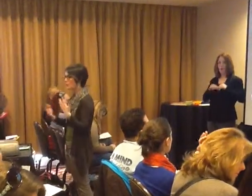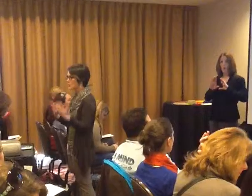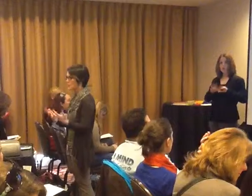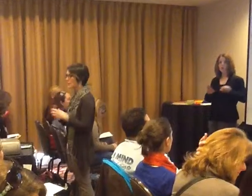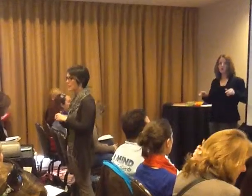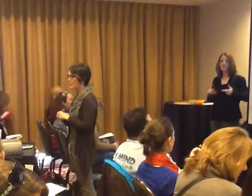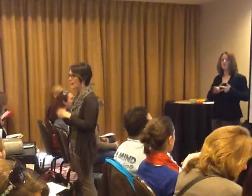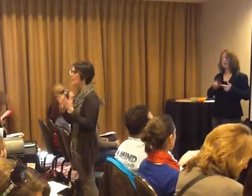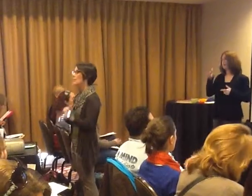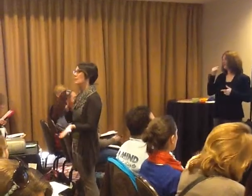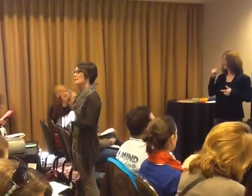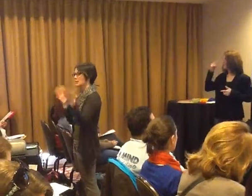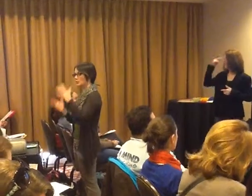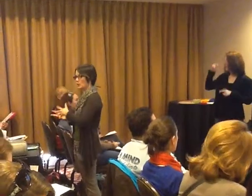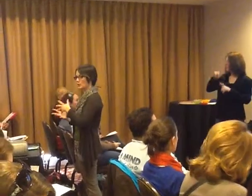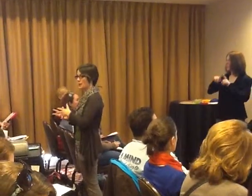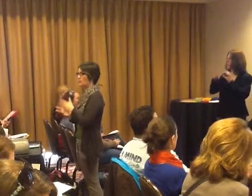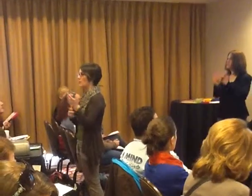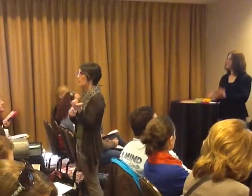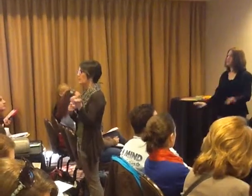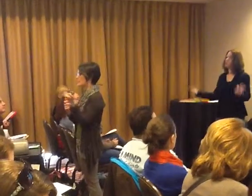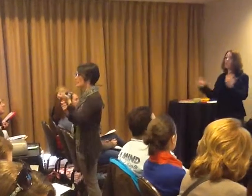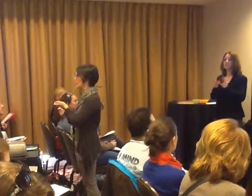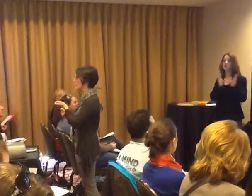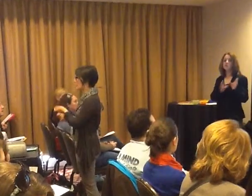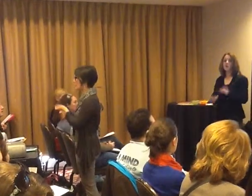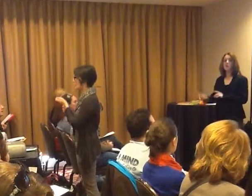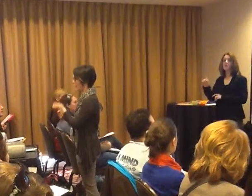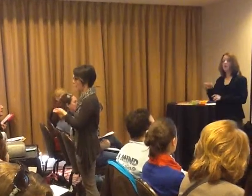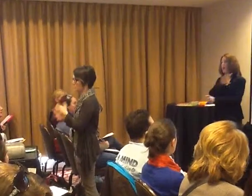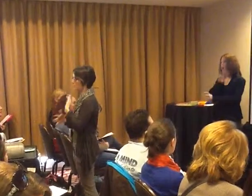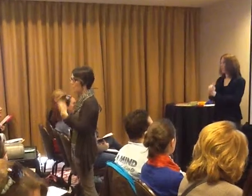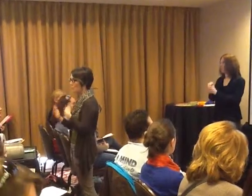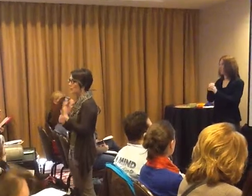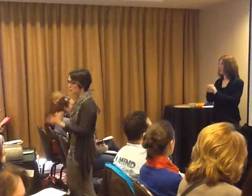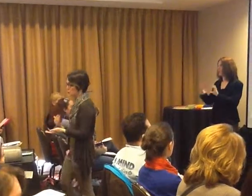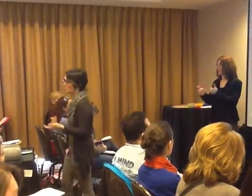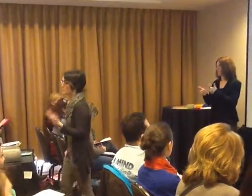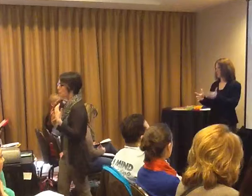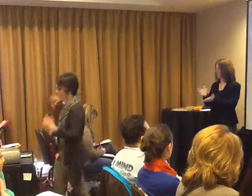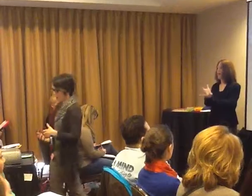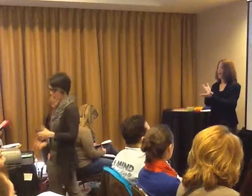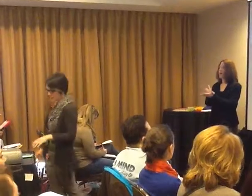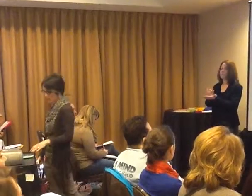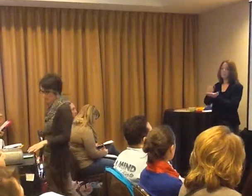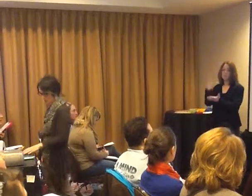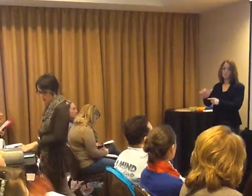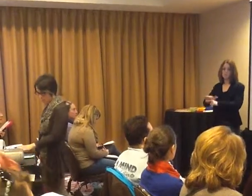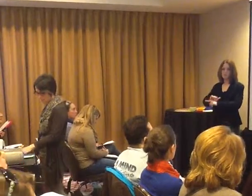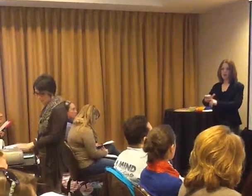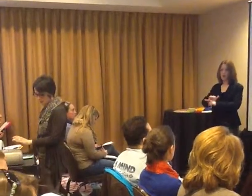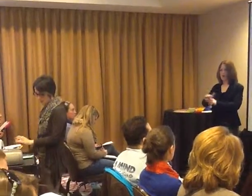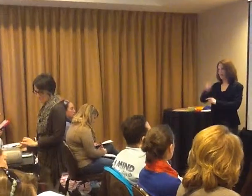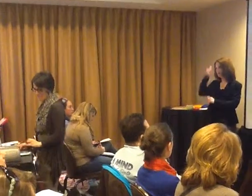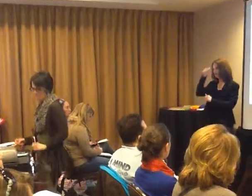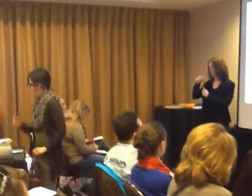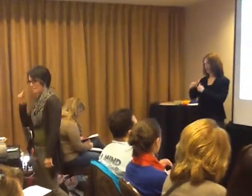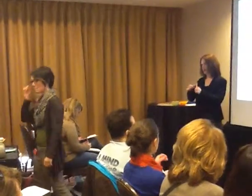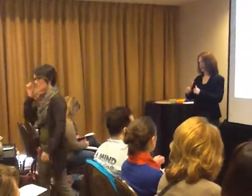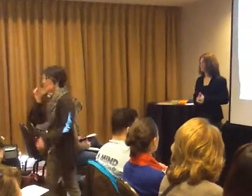nephews or different things like that. But it's an important strategy that we need to pull into the classroom, helping our students practice remembering.